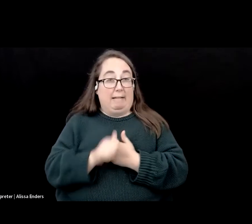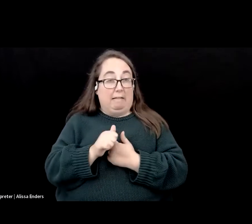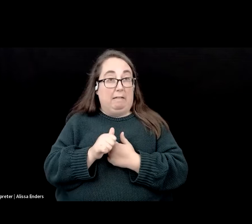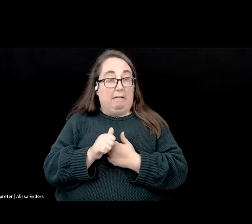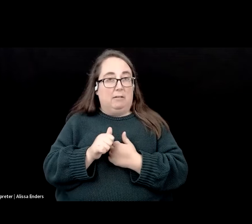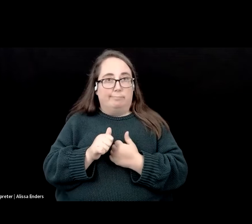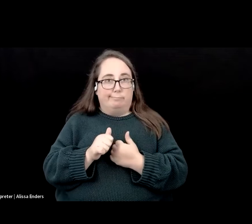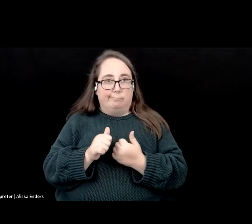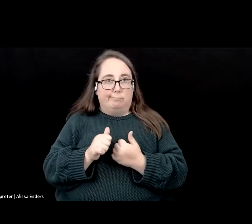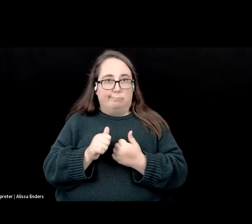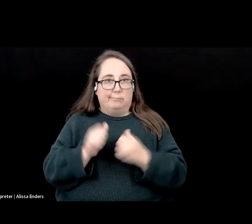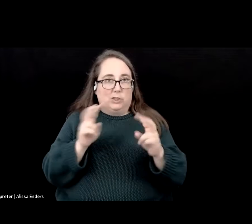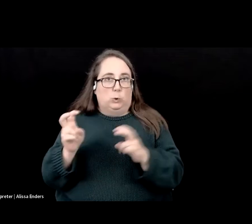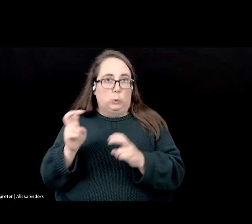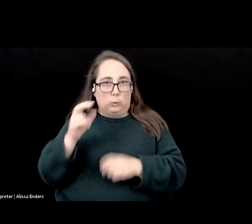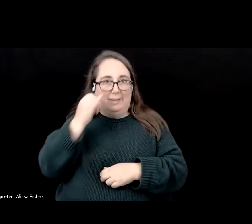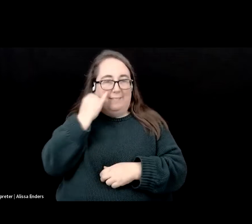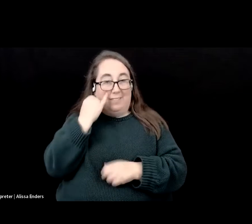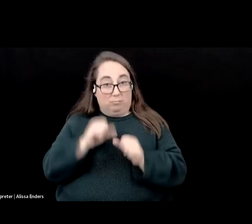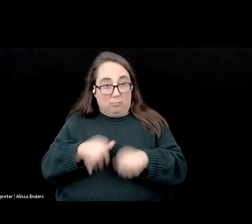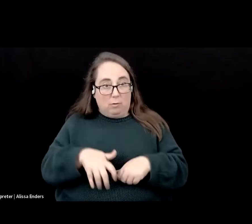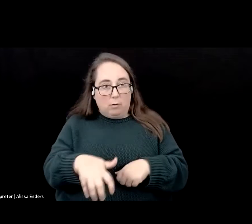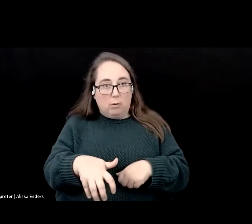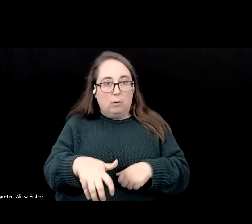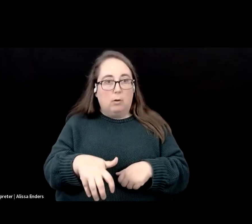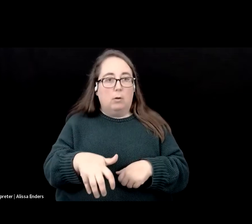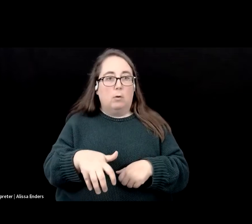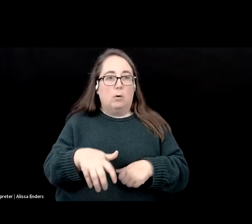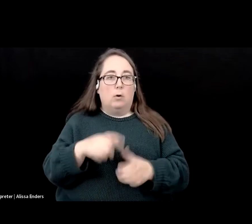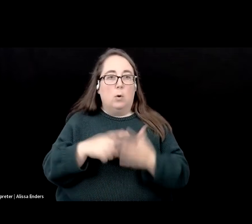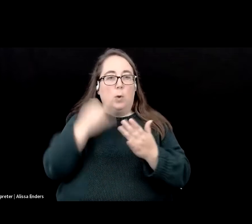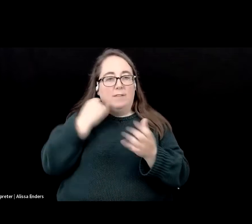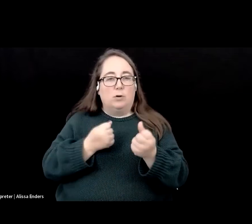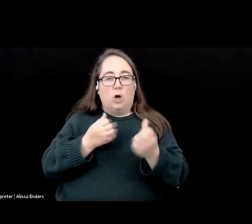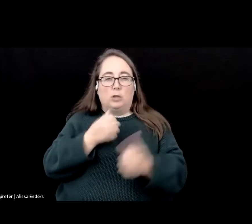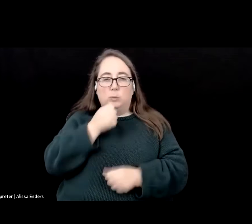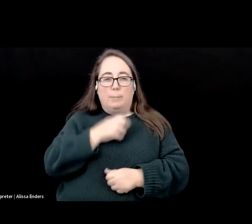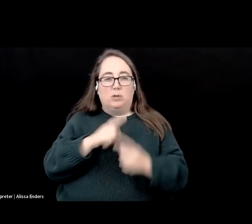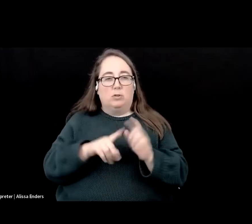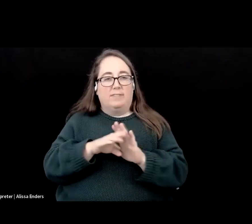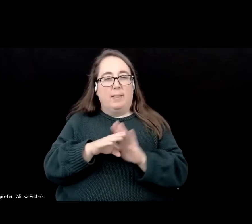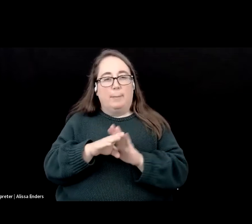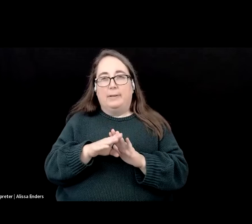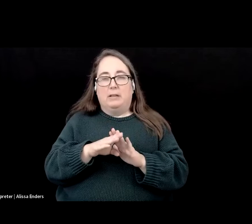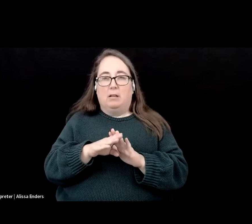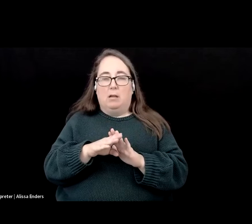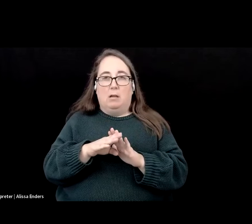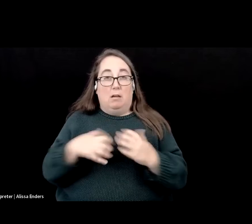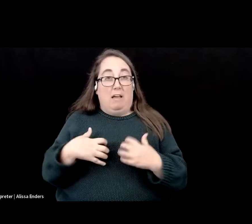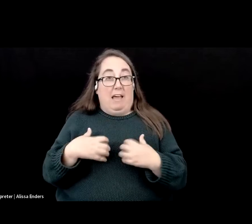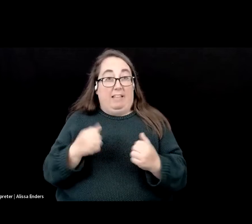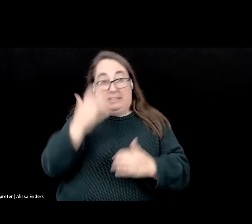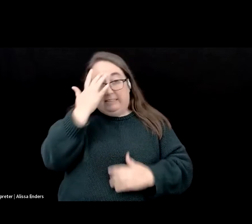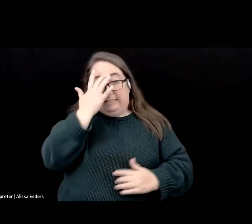her pregnancy? What if there is a 10% chance? What if it will cause her to develop a debilitating health condition, but one that is not